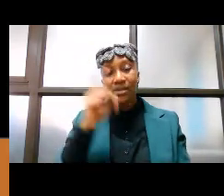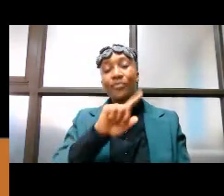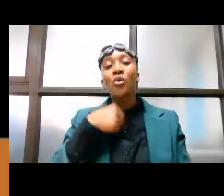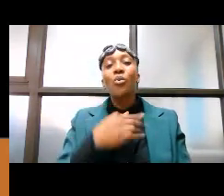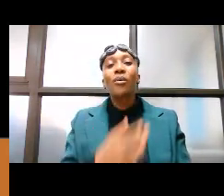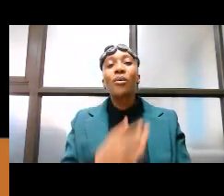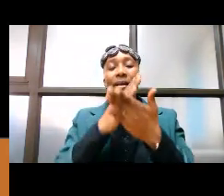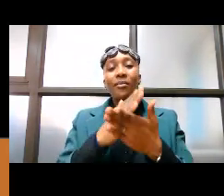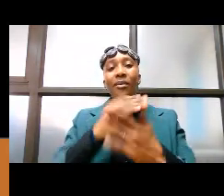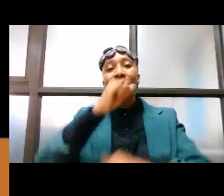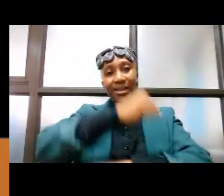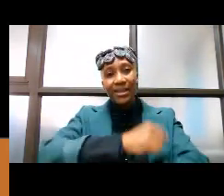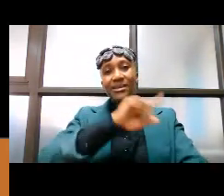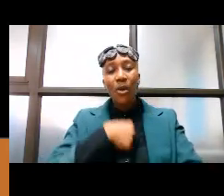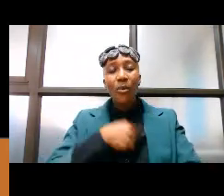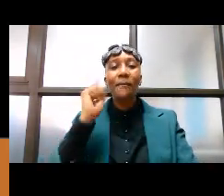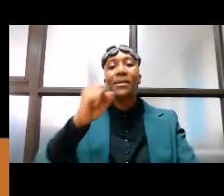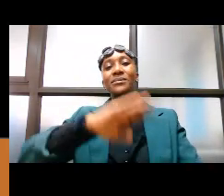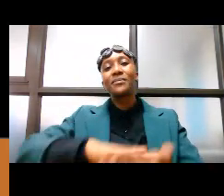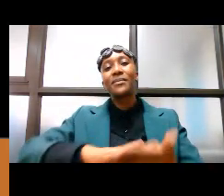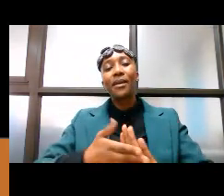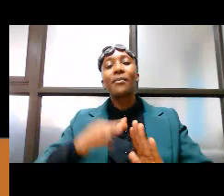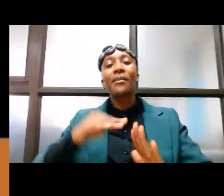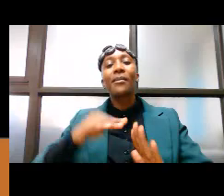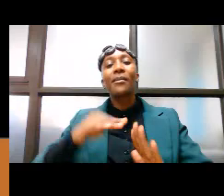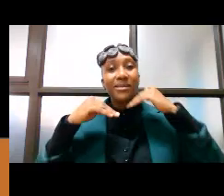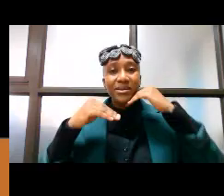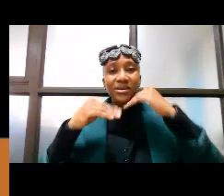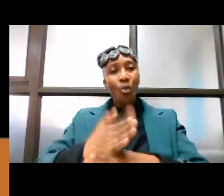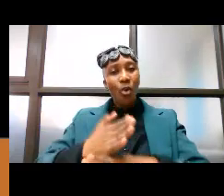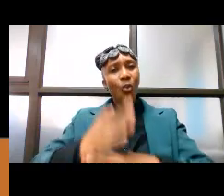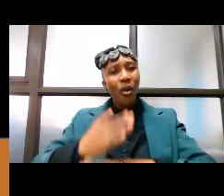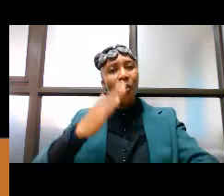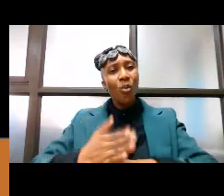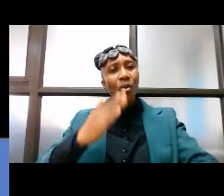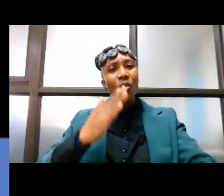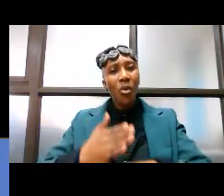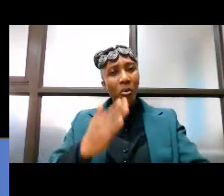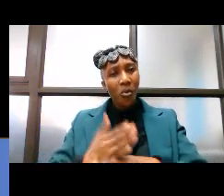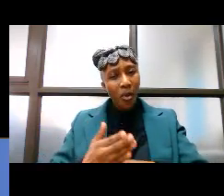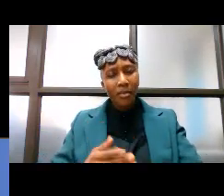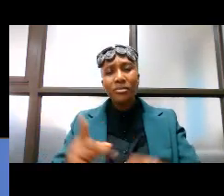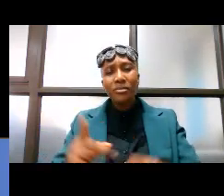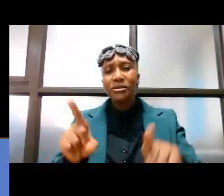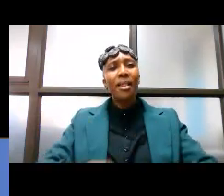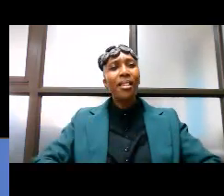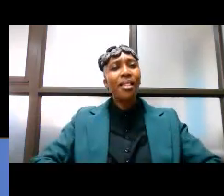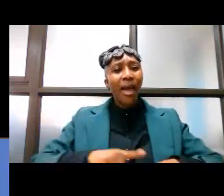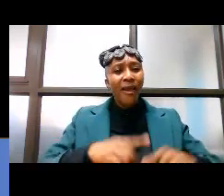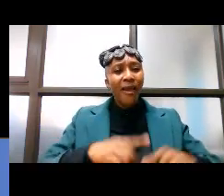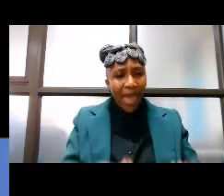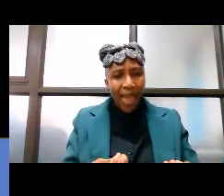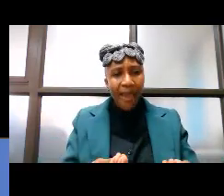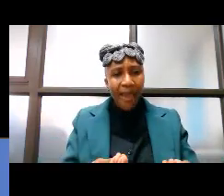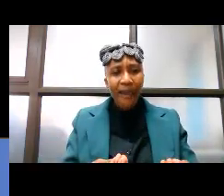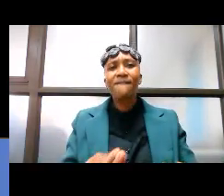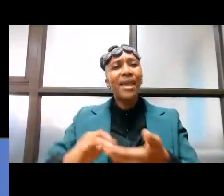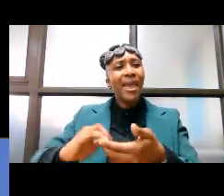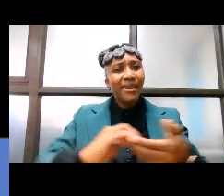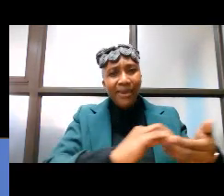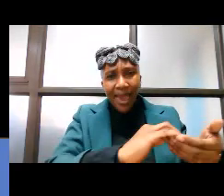become adults that can work, that have lives that are engaged,